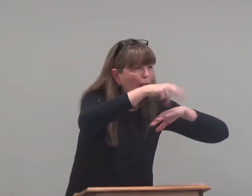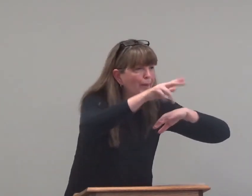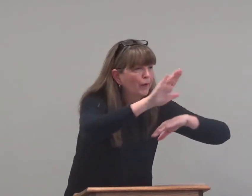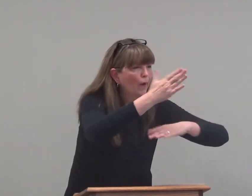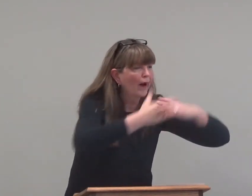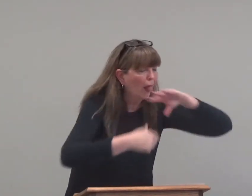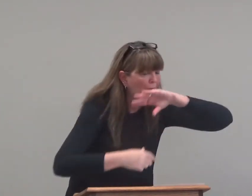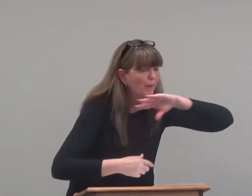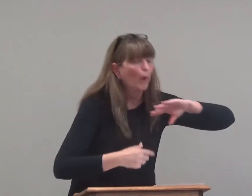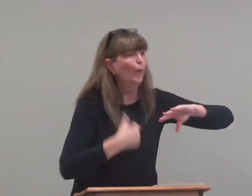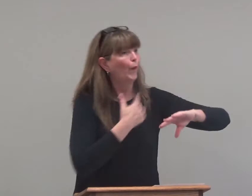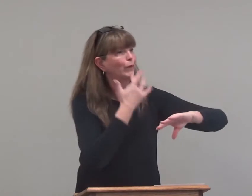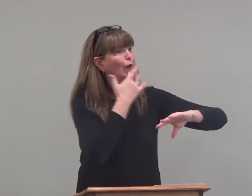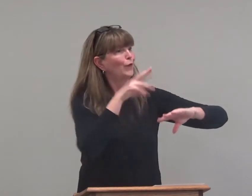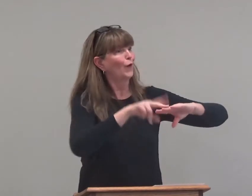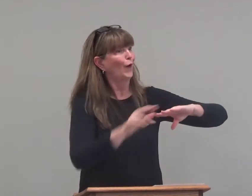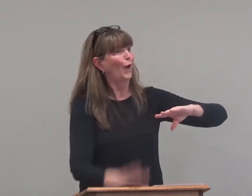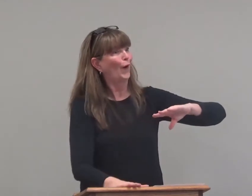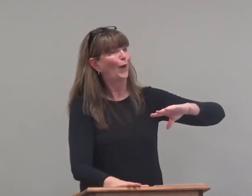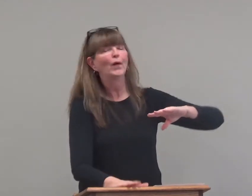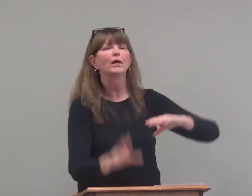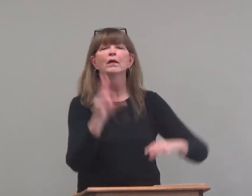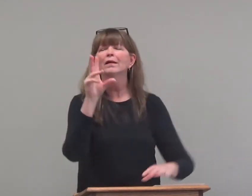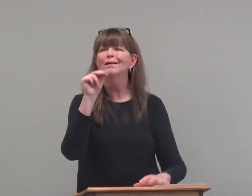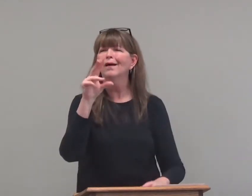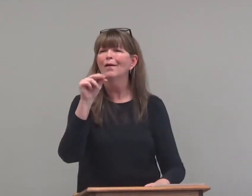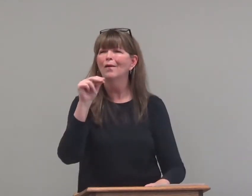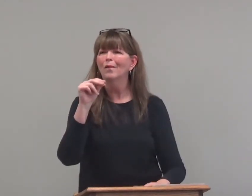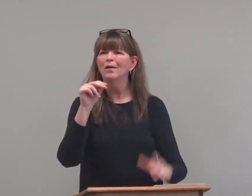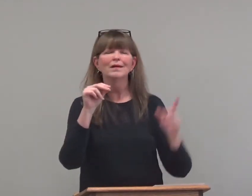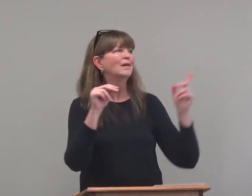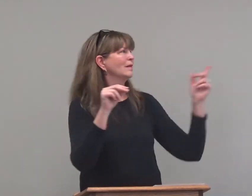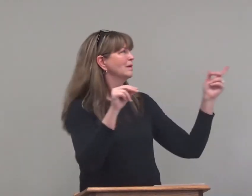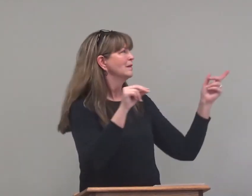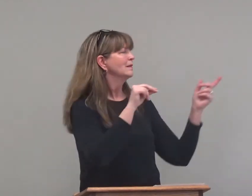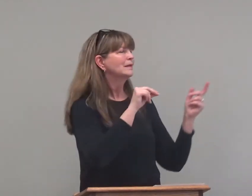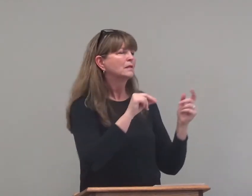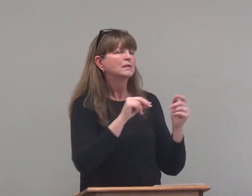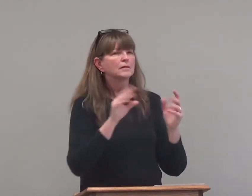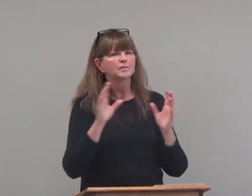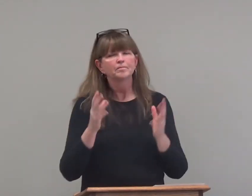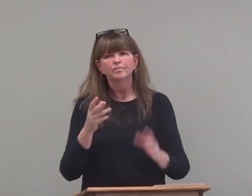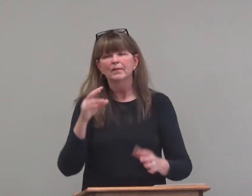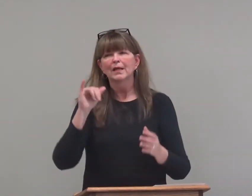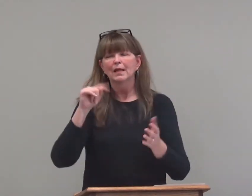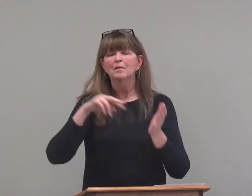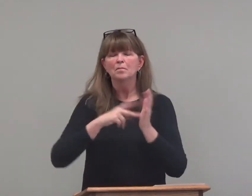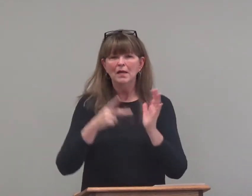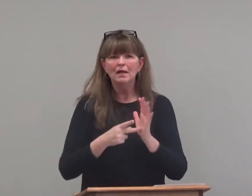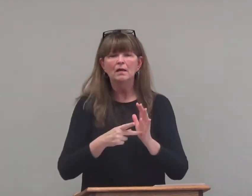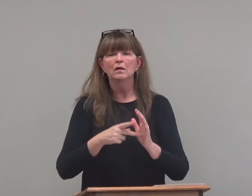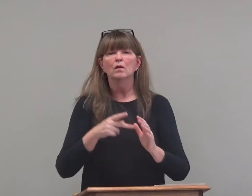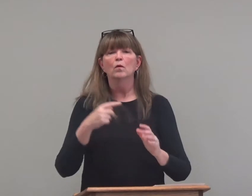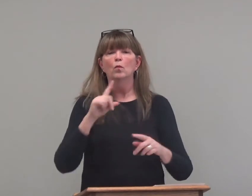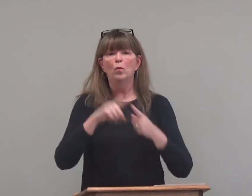You know, you don't lick their hands or anything like that and say, oh, I taste the salt on your skin. That's not the kind of salt I'm talking about. What it